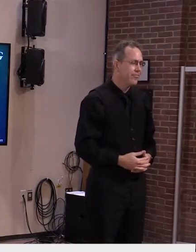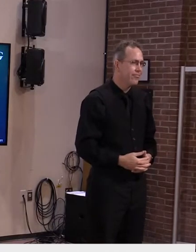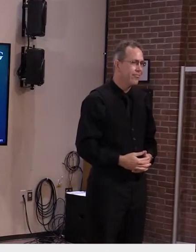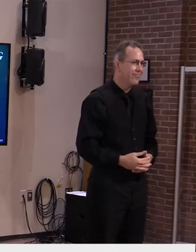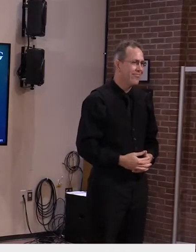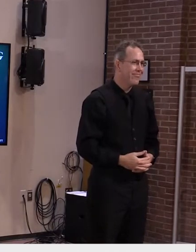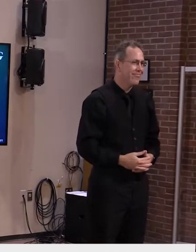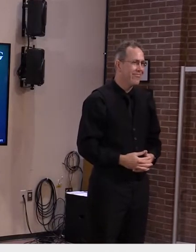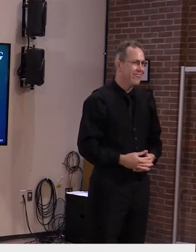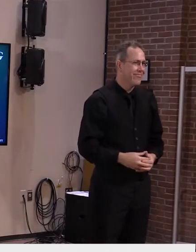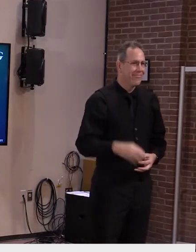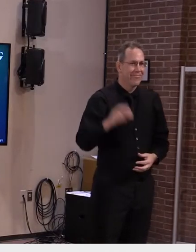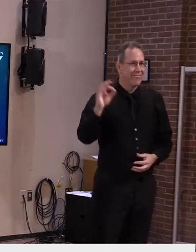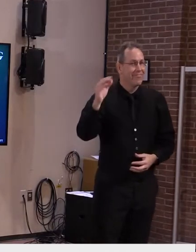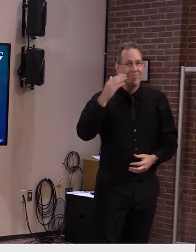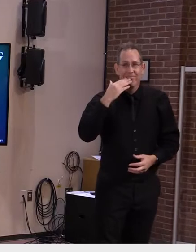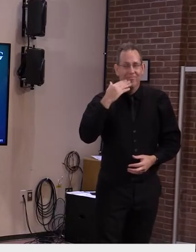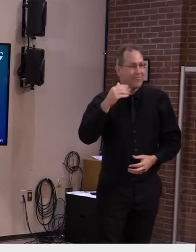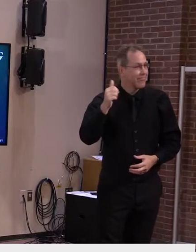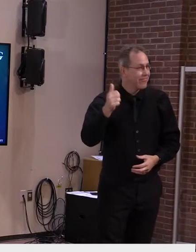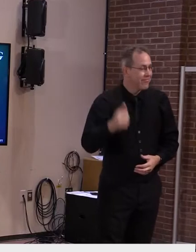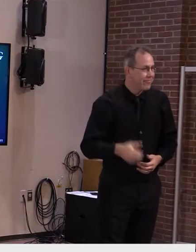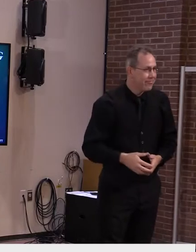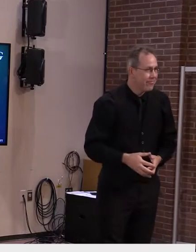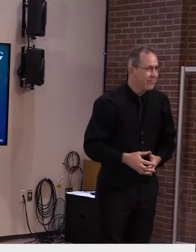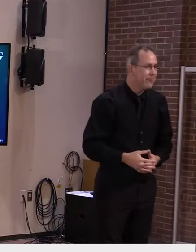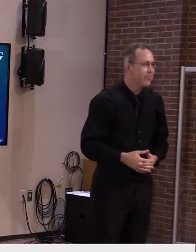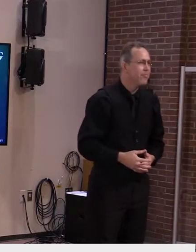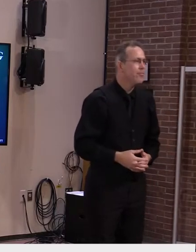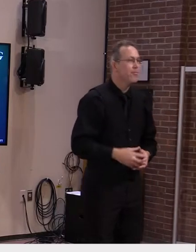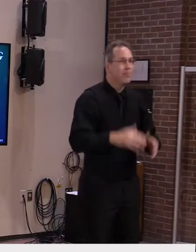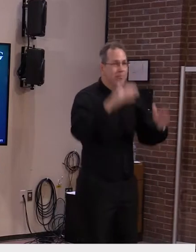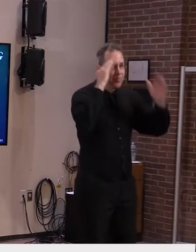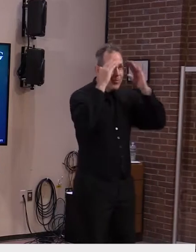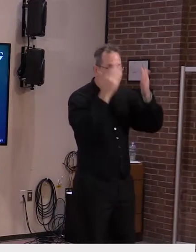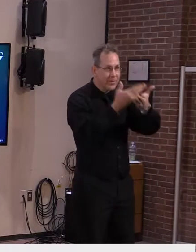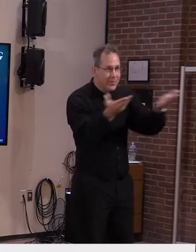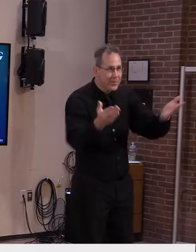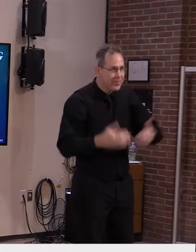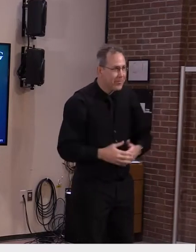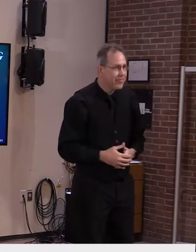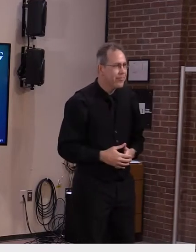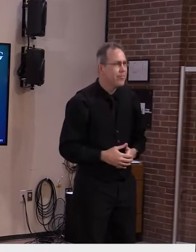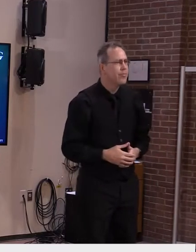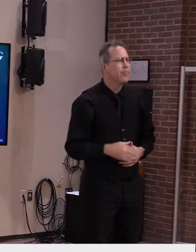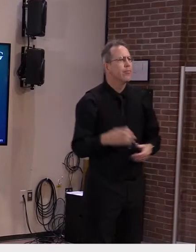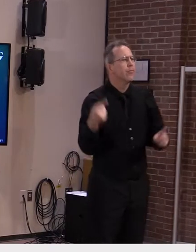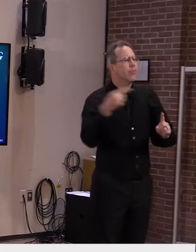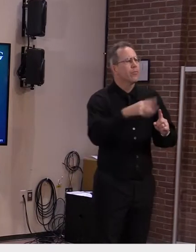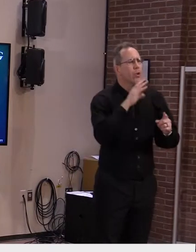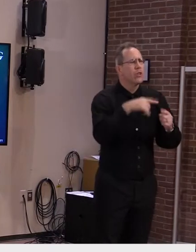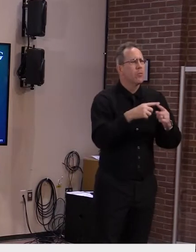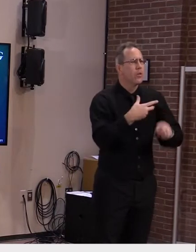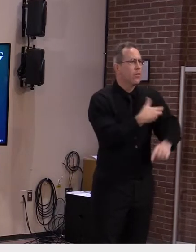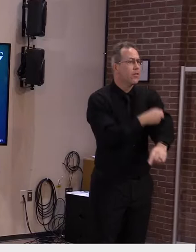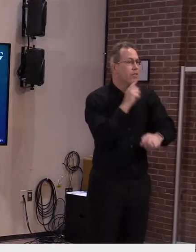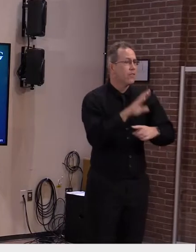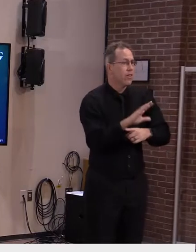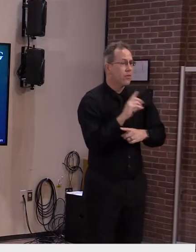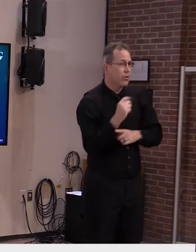Thank you, Secretary French. Good afternoon, everyone. I'll start with an update on vaccines for children age 5 to